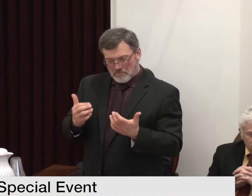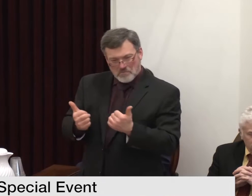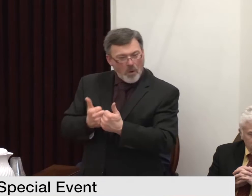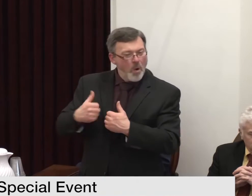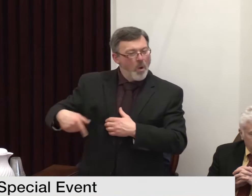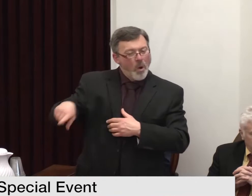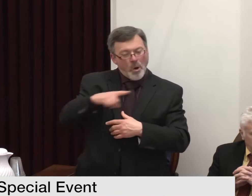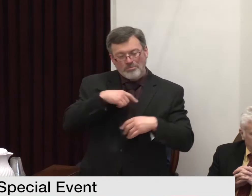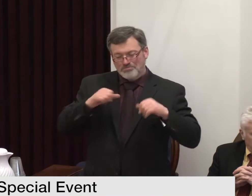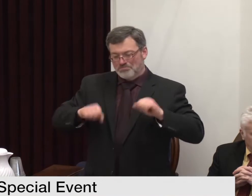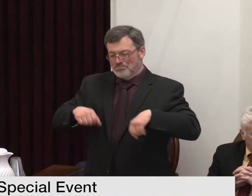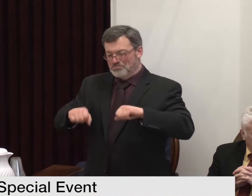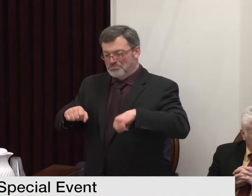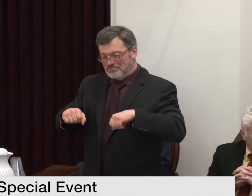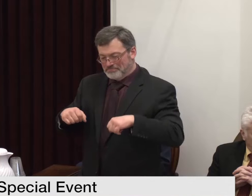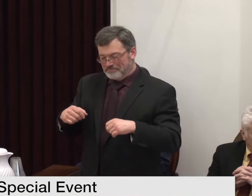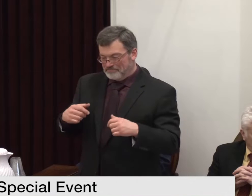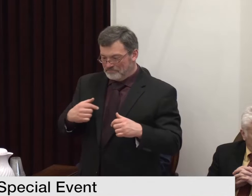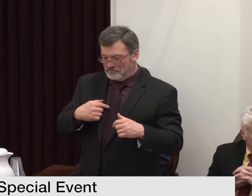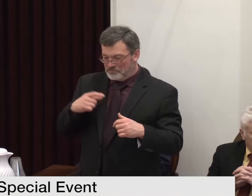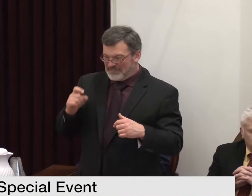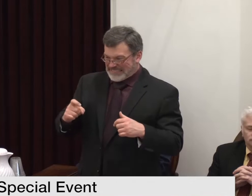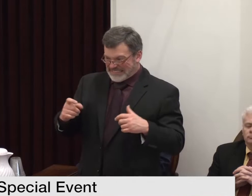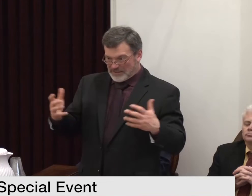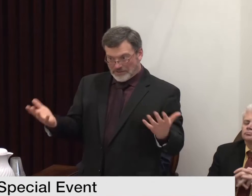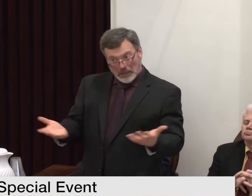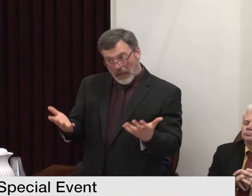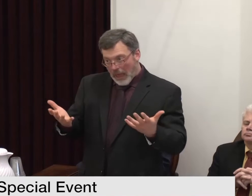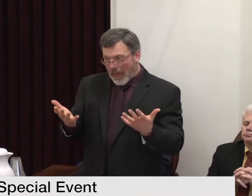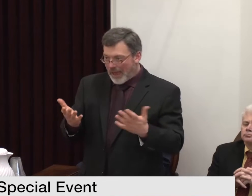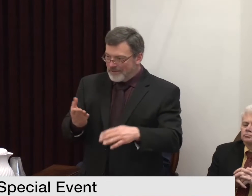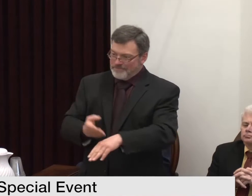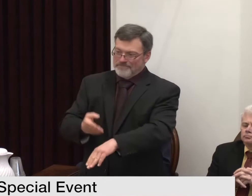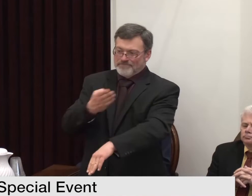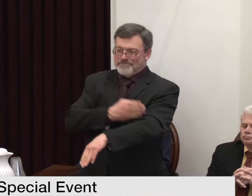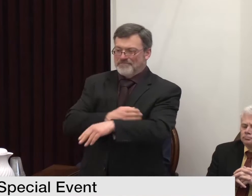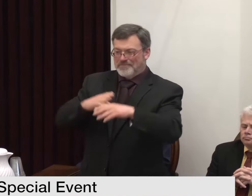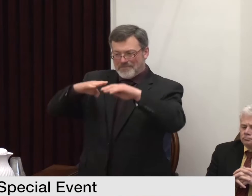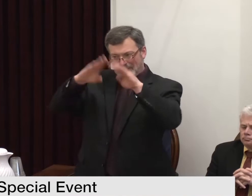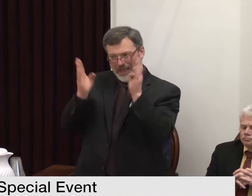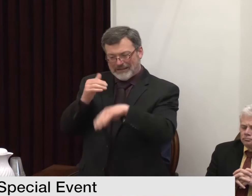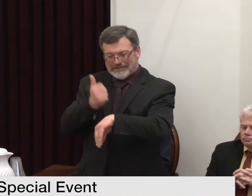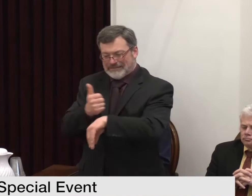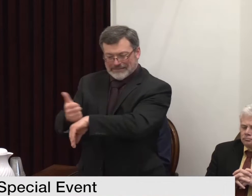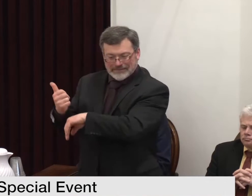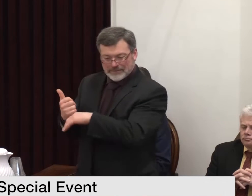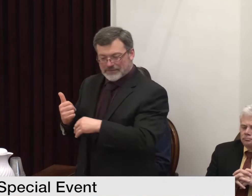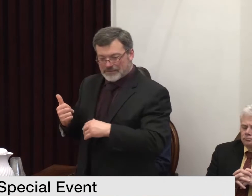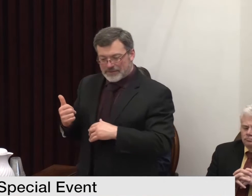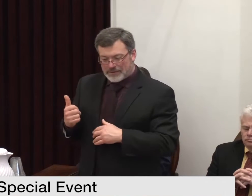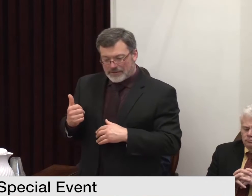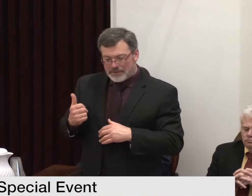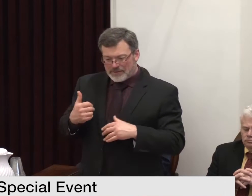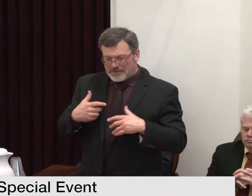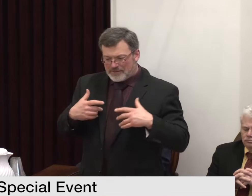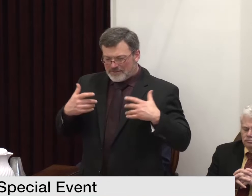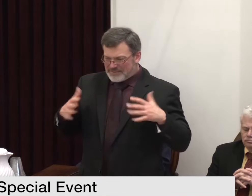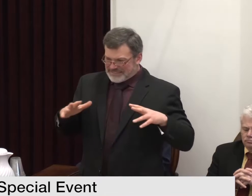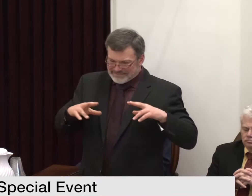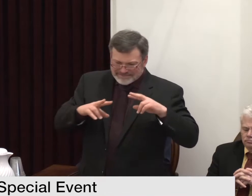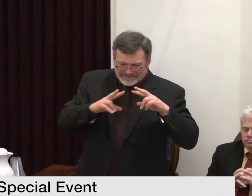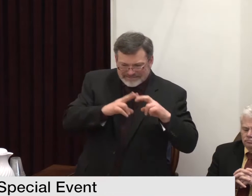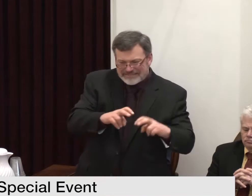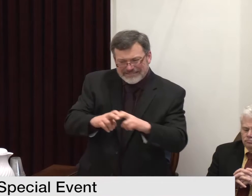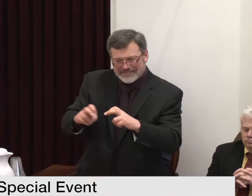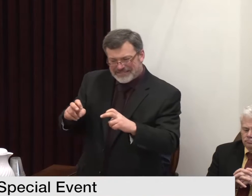crisis. State and federal data and VHFA analysis show there's a significant gap in